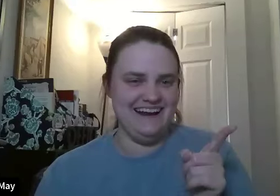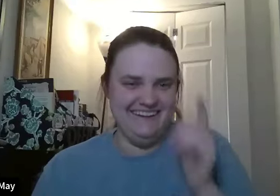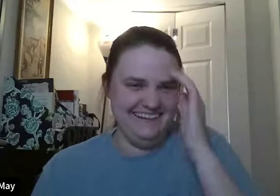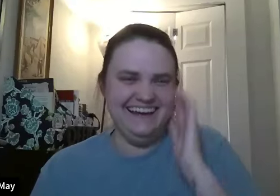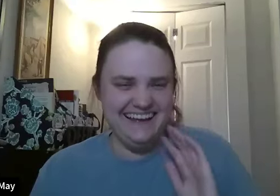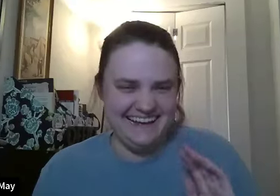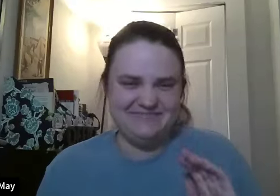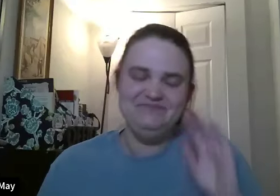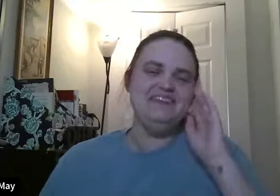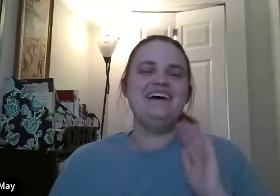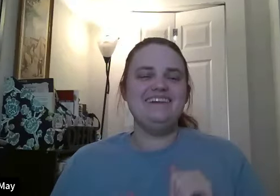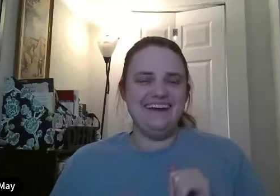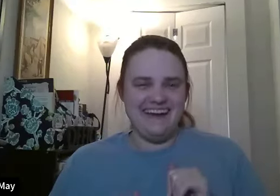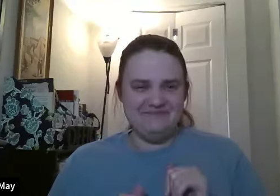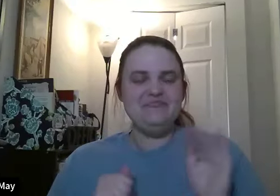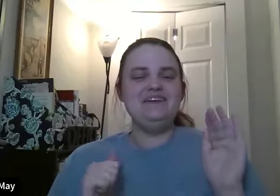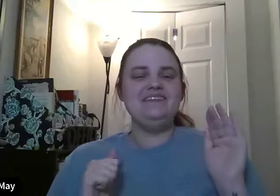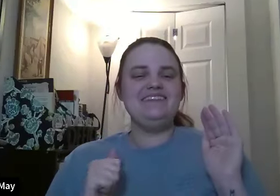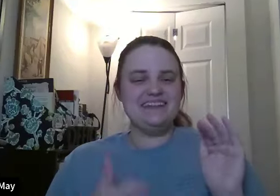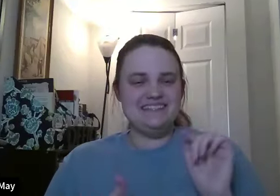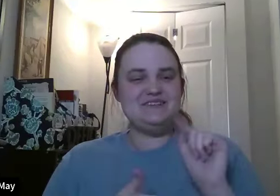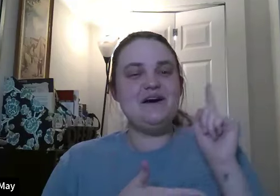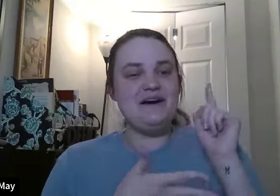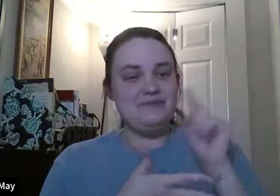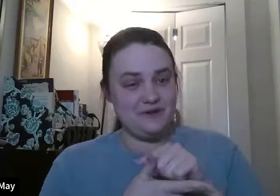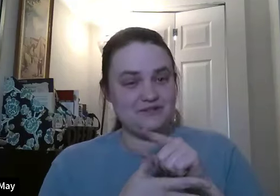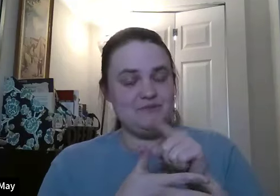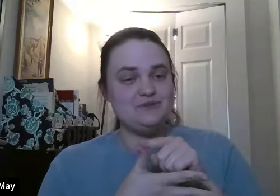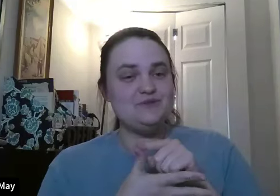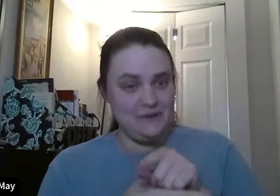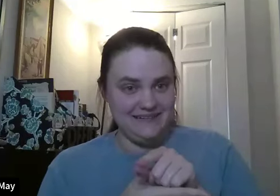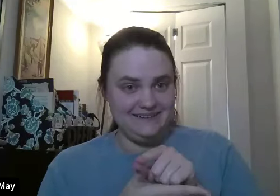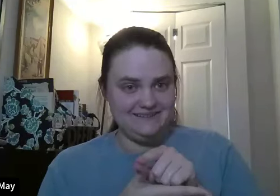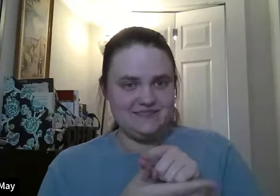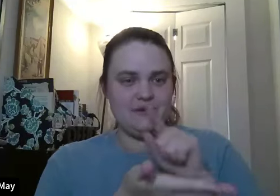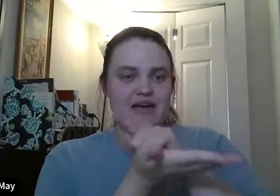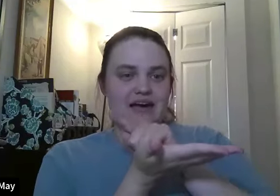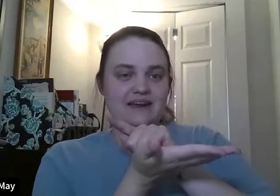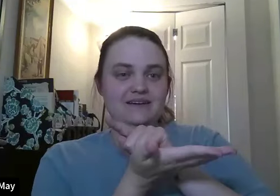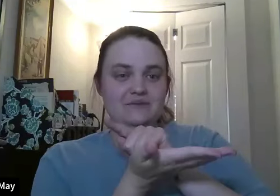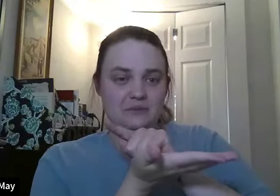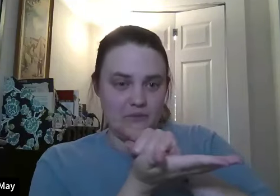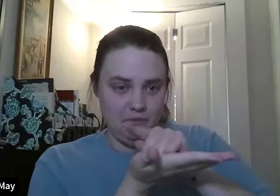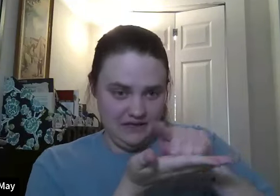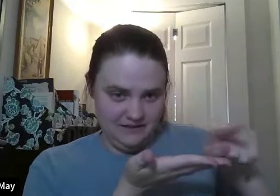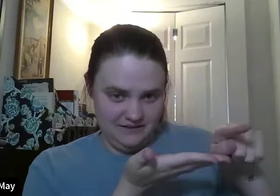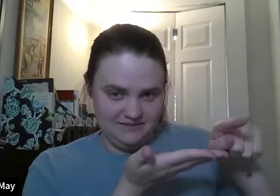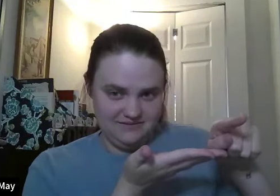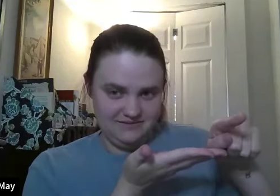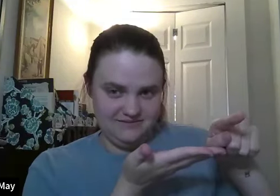now? Okay. Let's do our first one, which was week. So we had week.